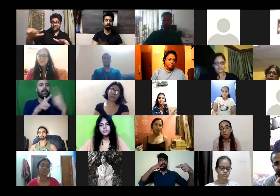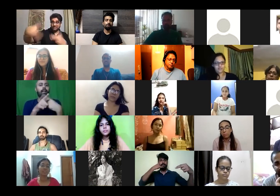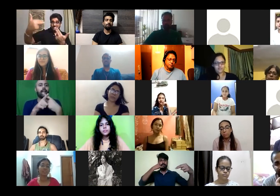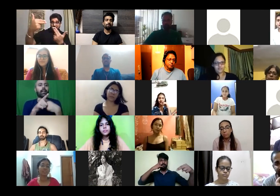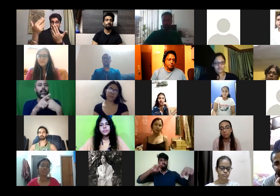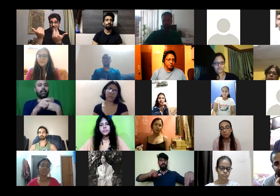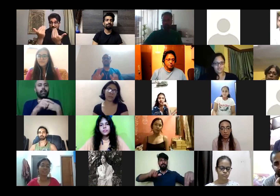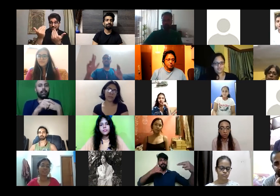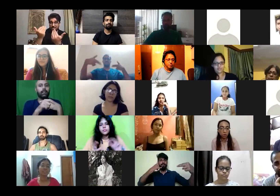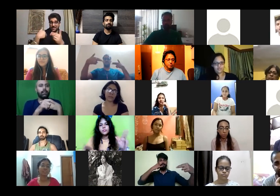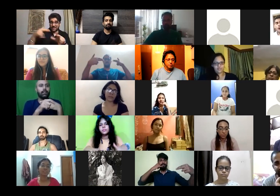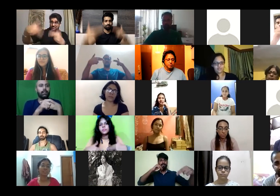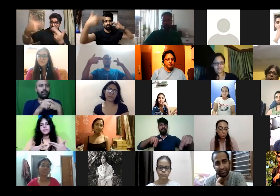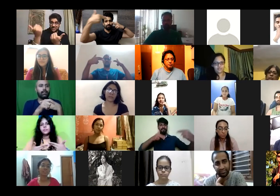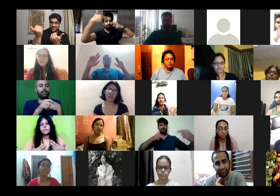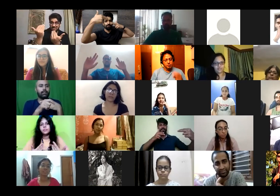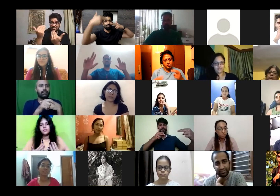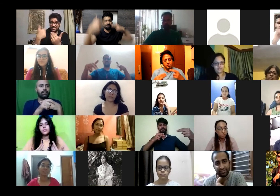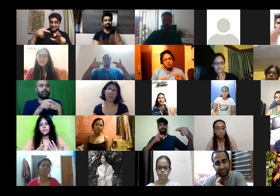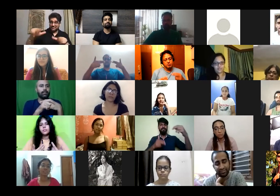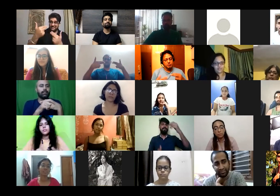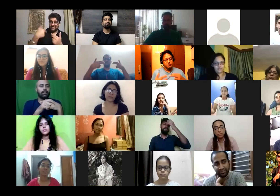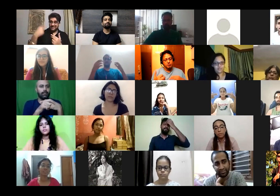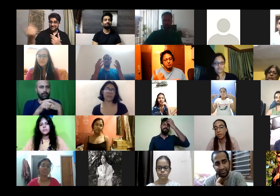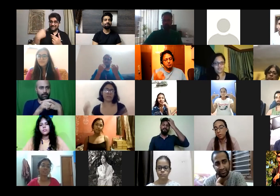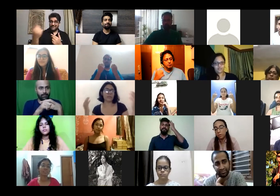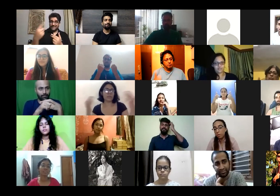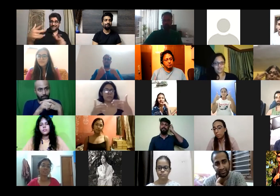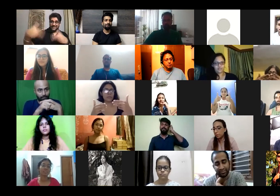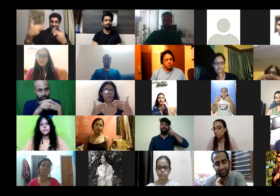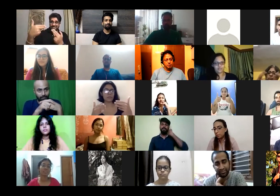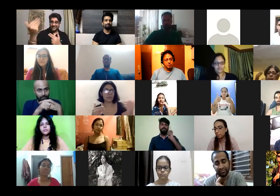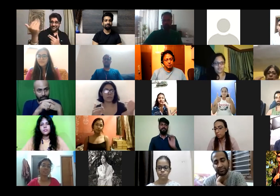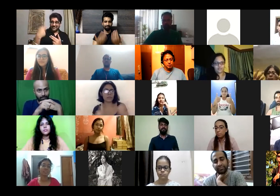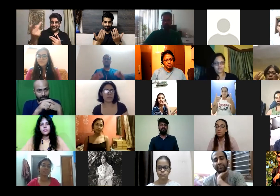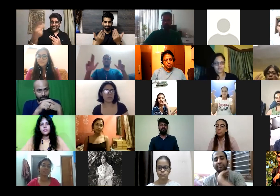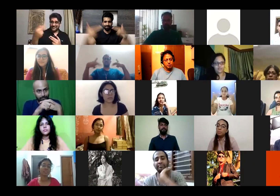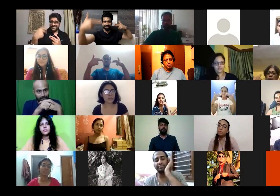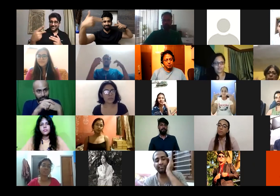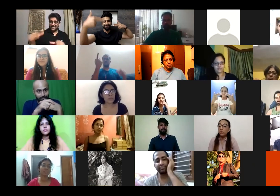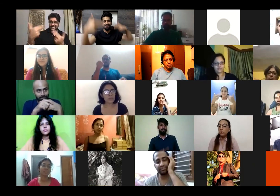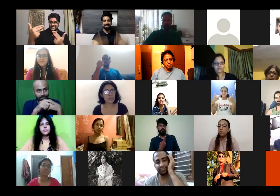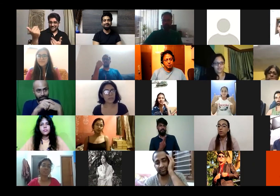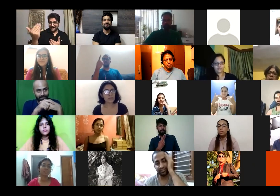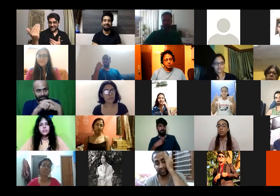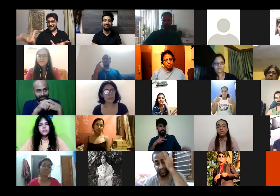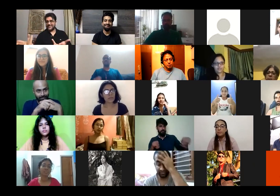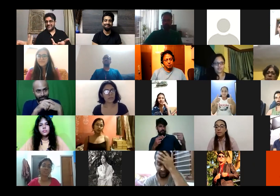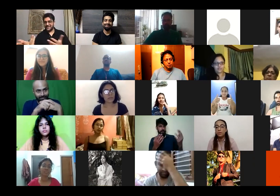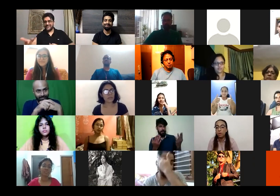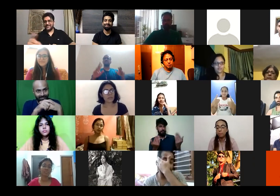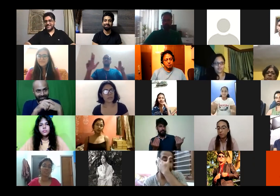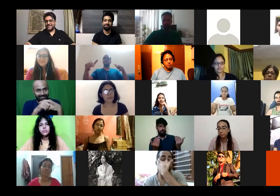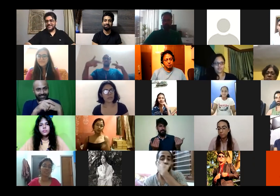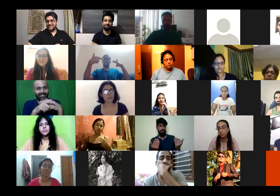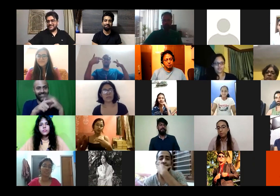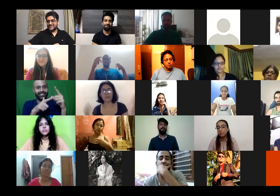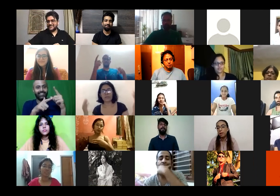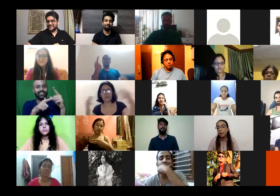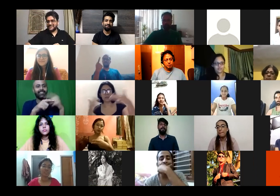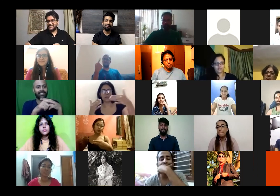Video call. Video call possible? Video call possible? Video call, both of us, video call